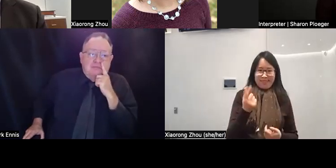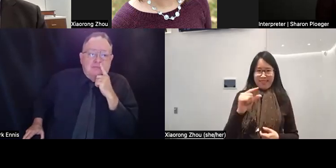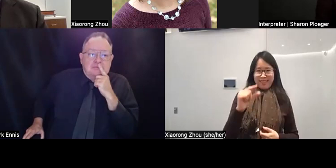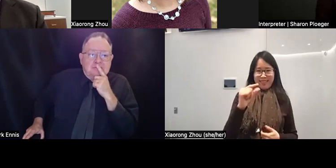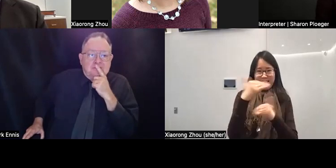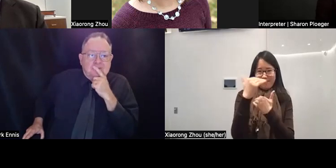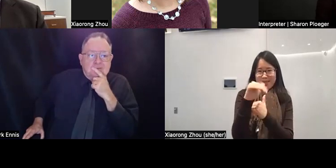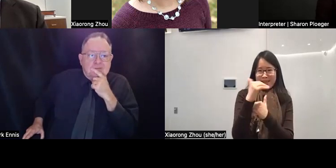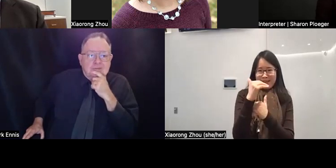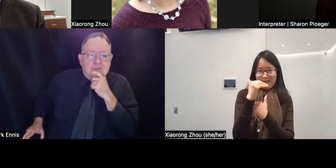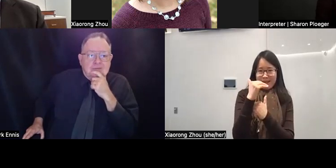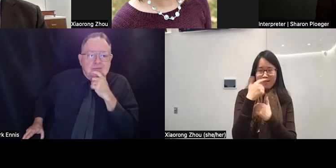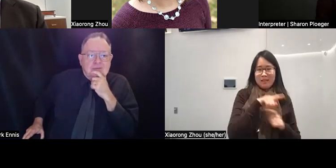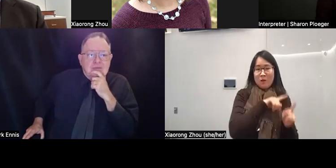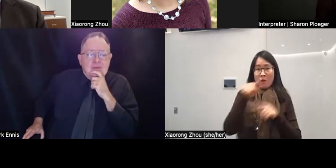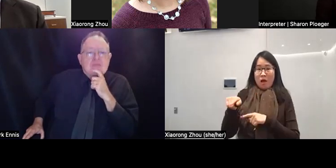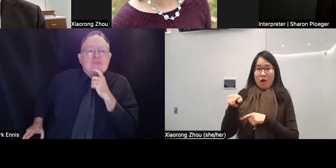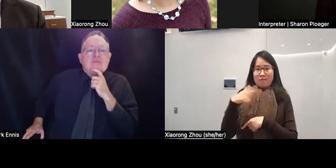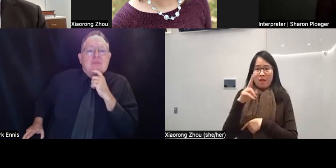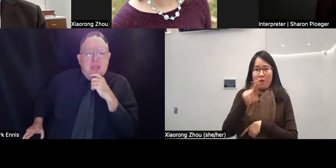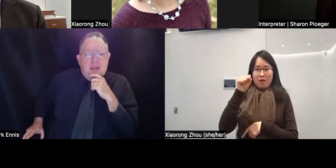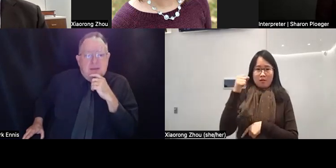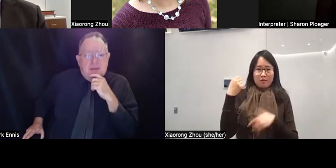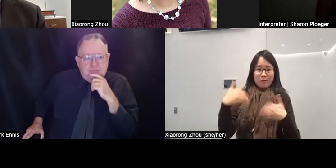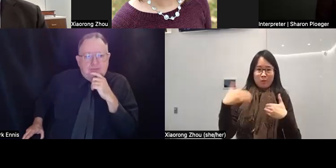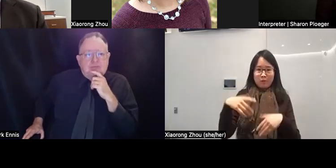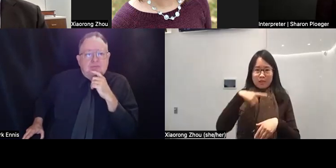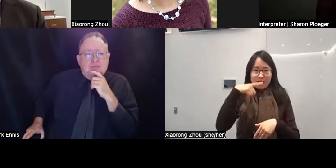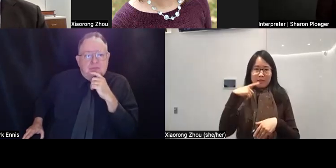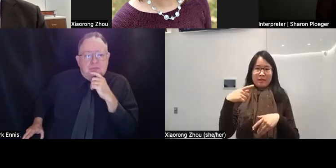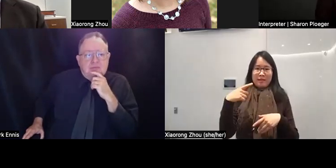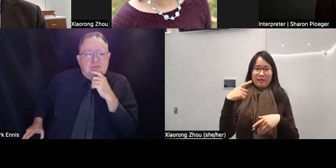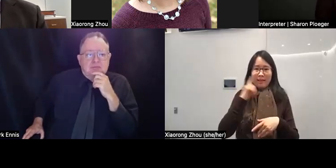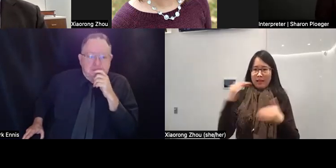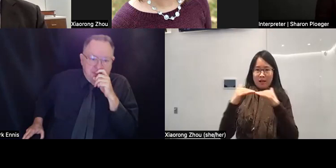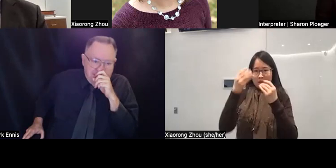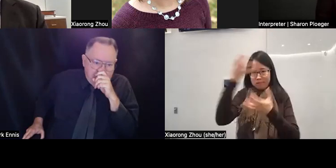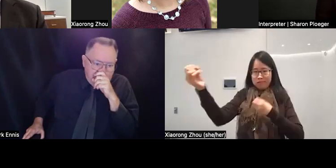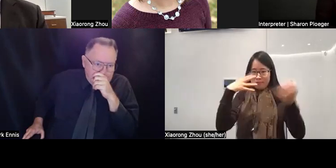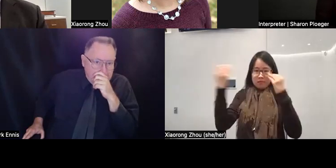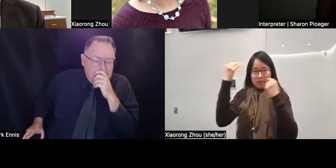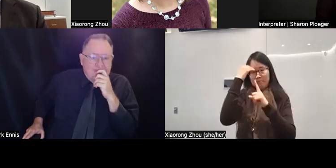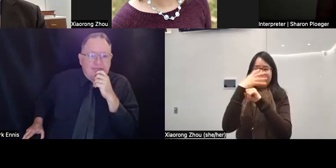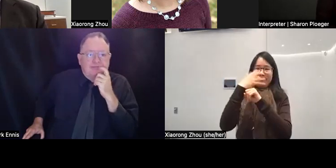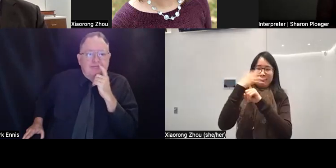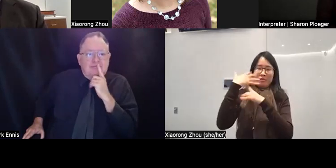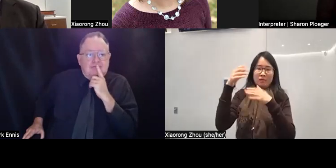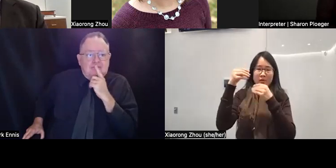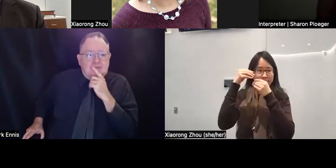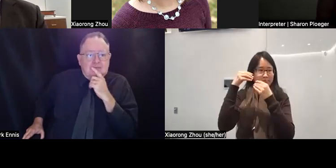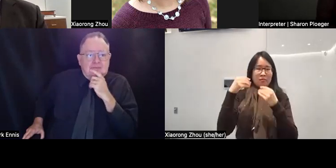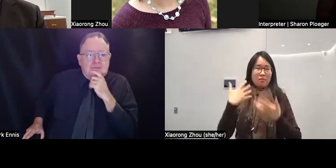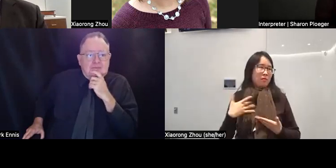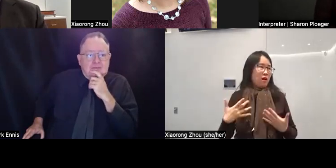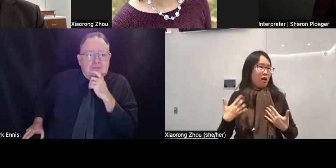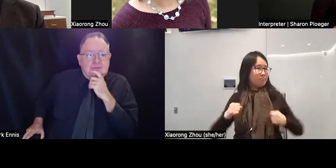deaf education, I got information, but my information was limited. When I finally came to the United States and was with my